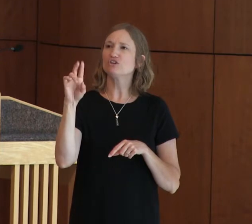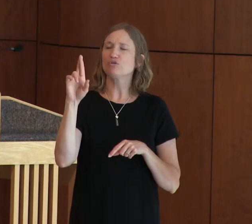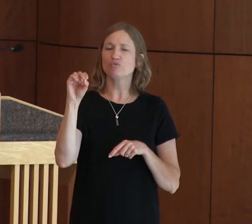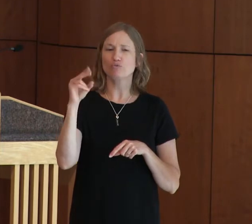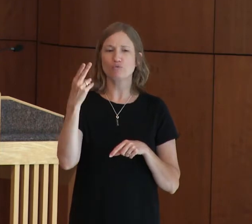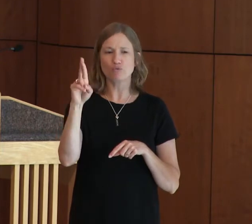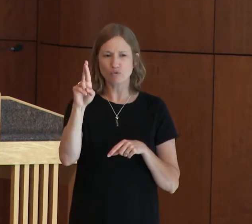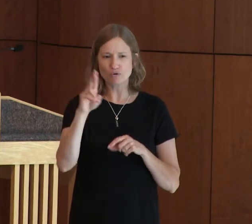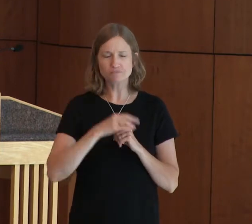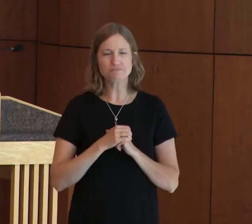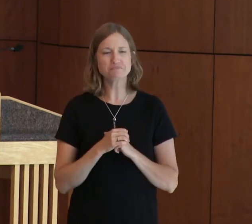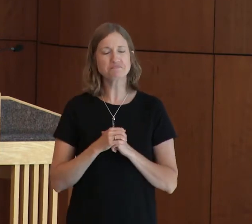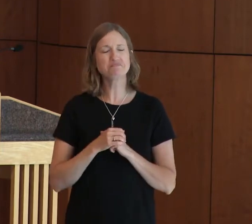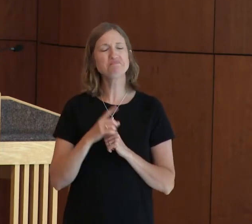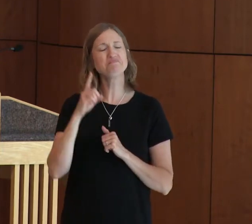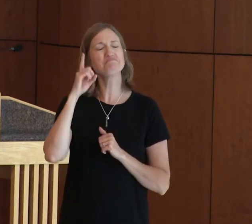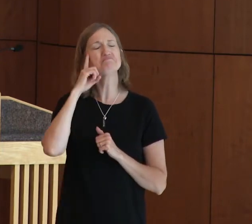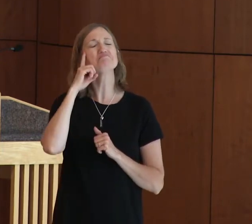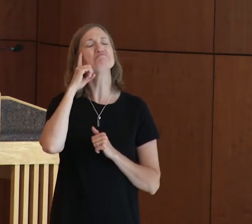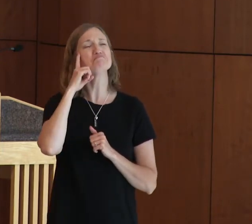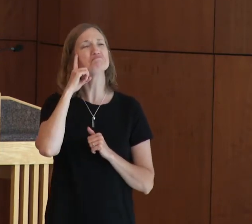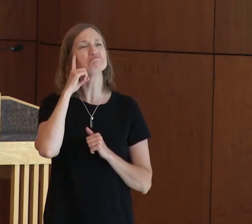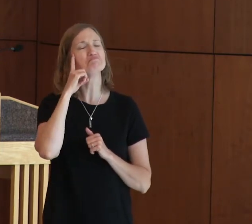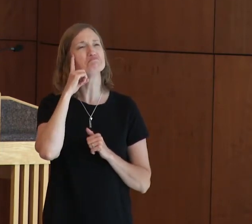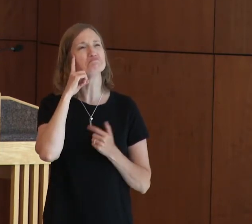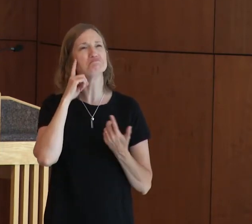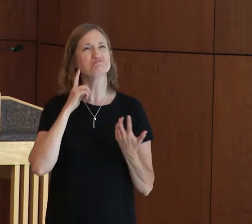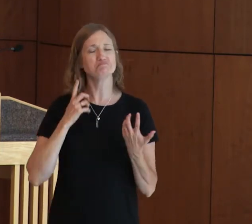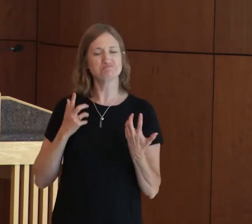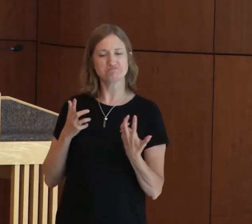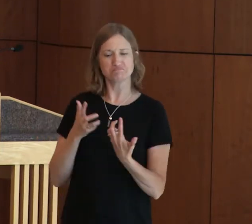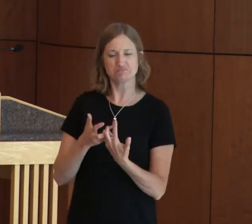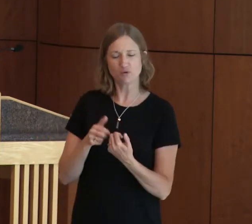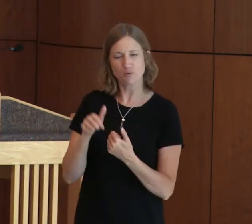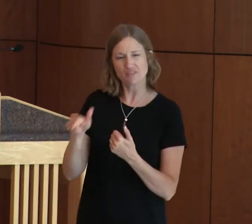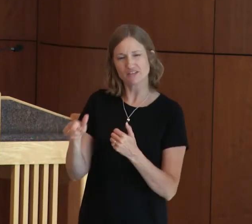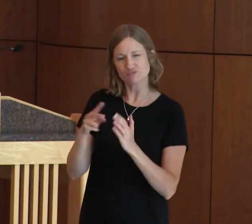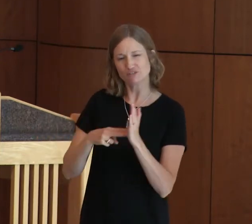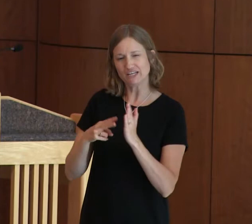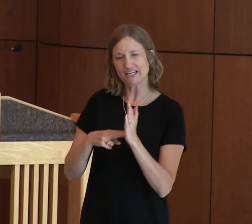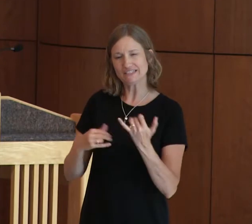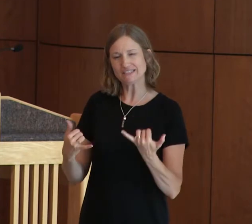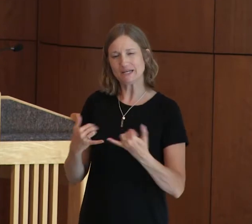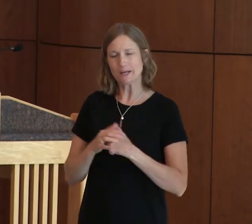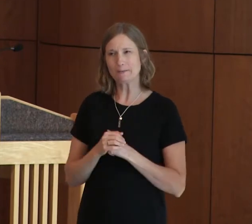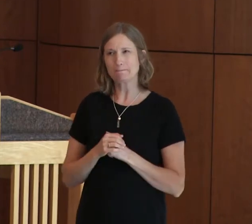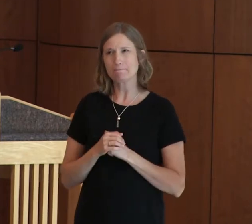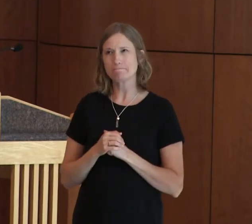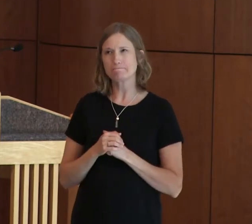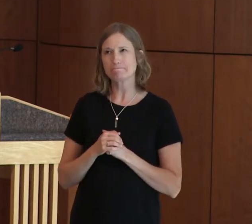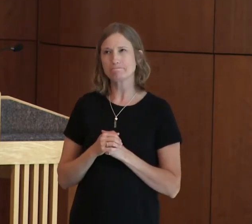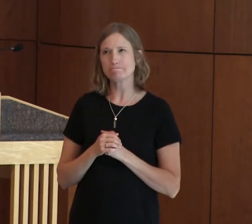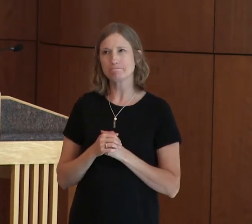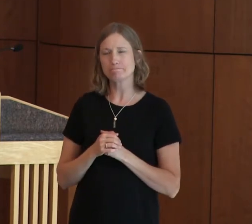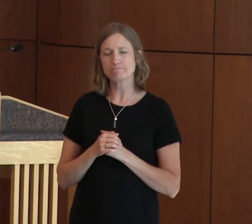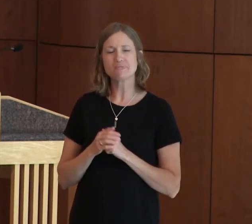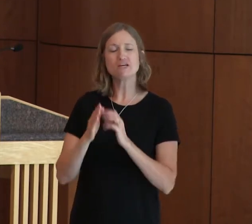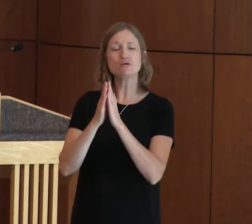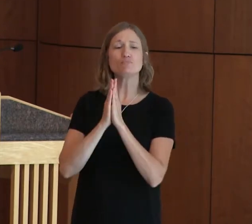and I thought it was just kind of a fit in well with our scripture reading for today. Prayer is connecting with